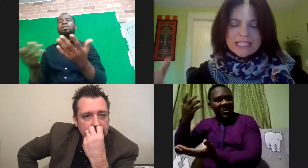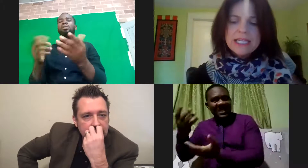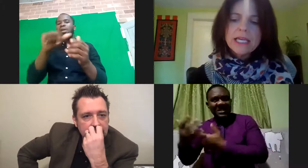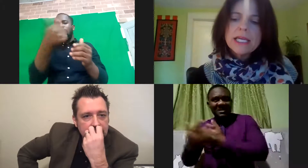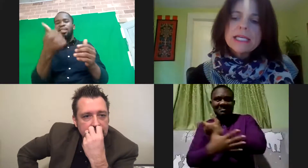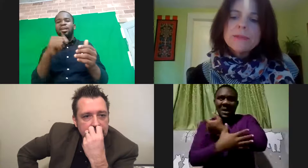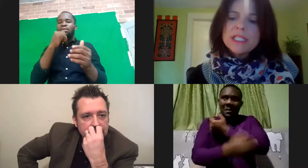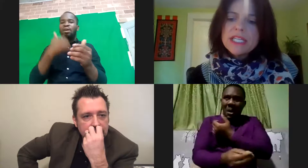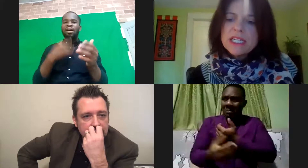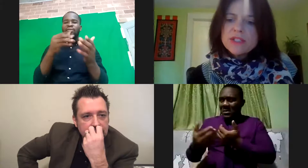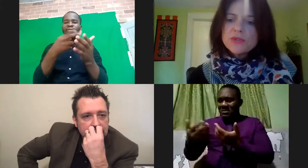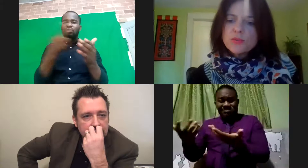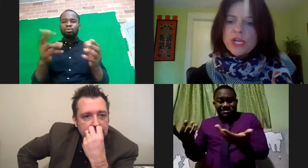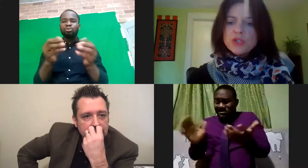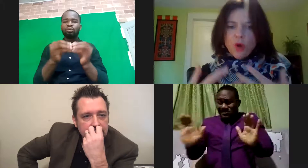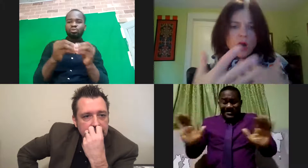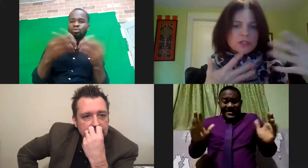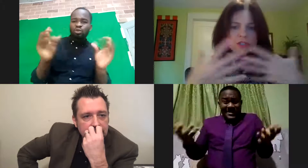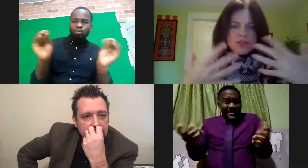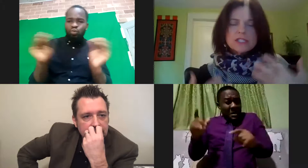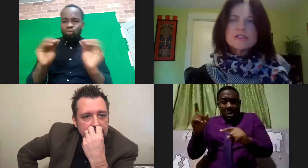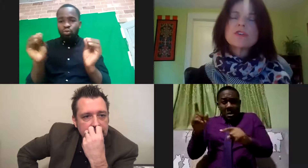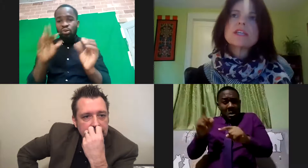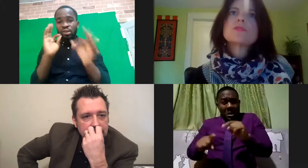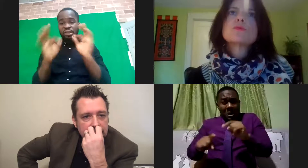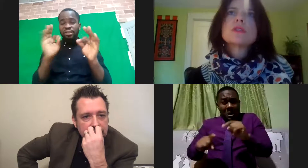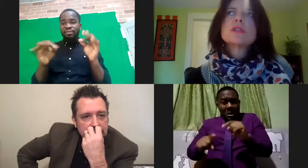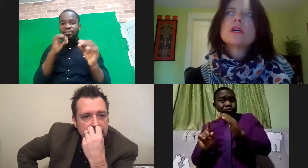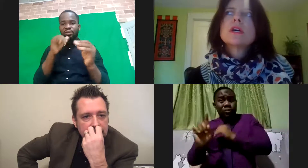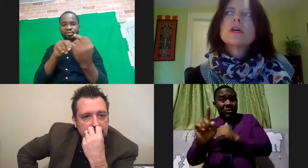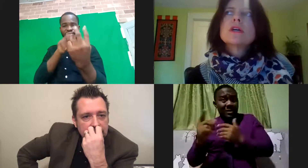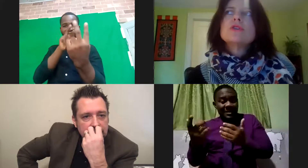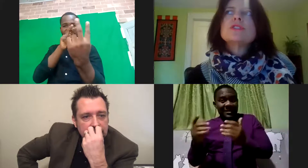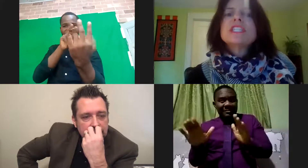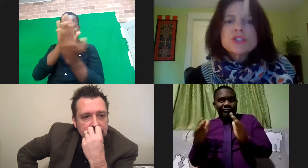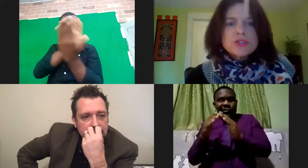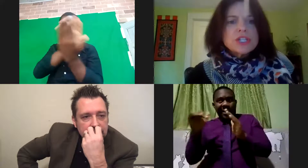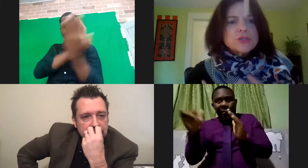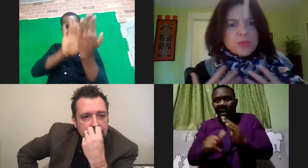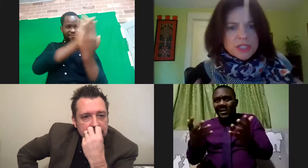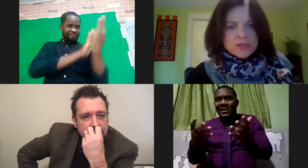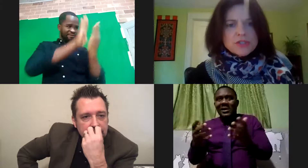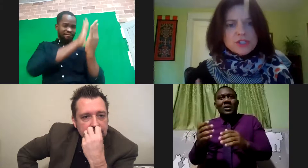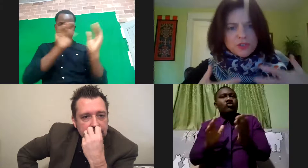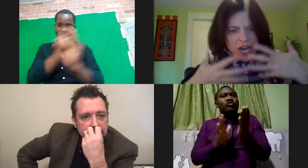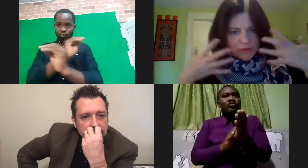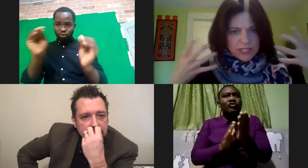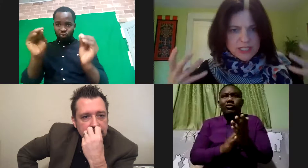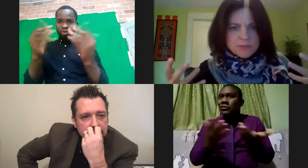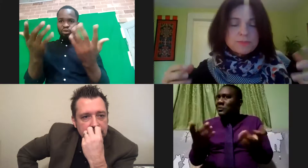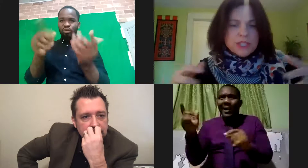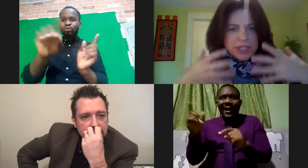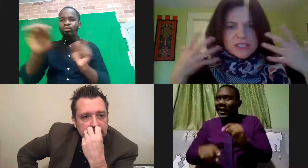widening, because when you aren't face to face with your teacher and your peers, and you're